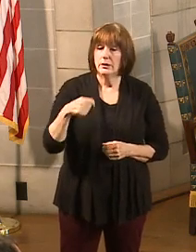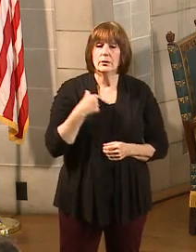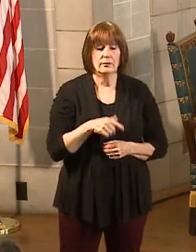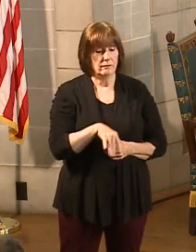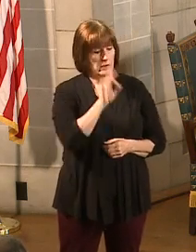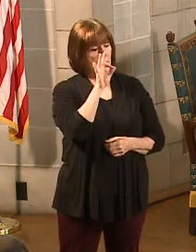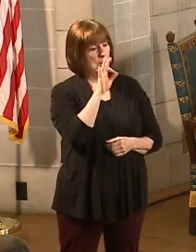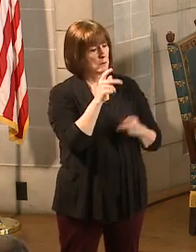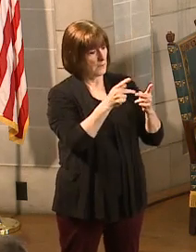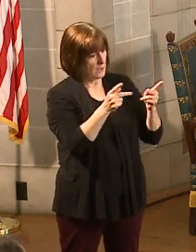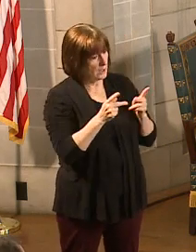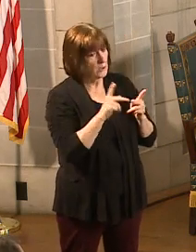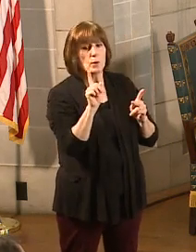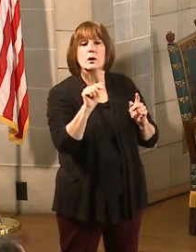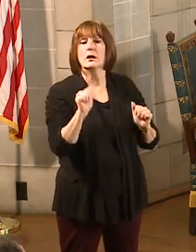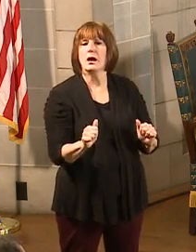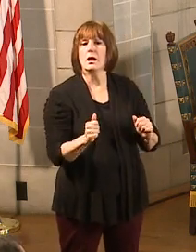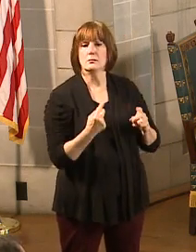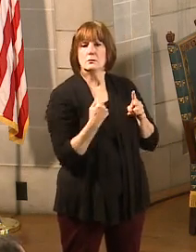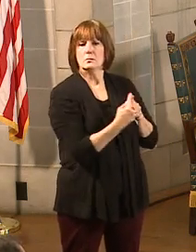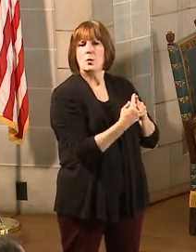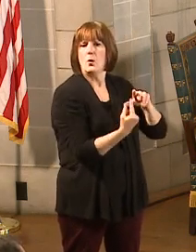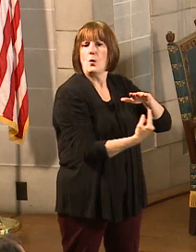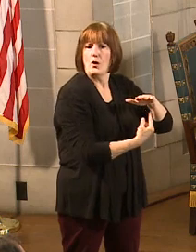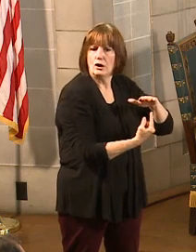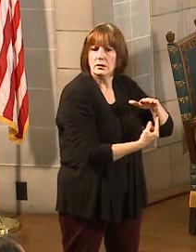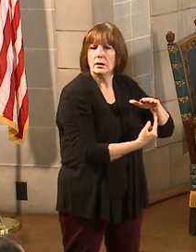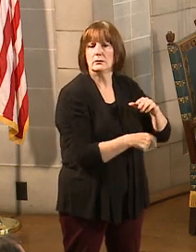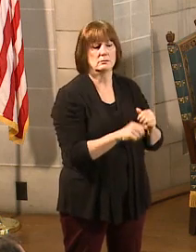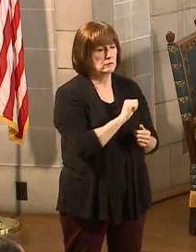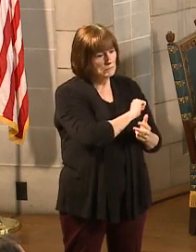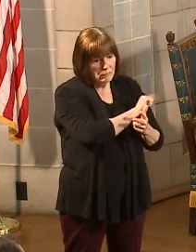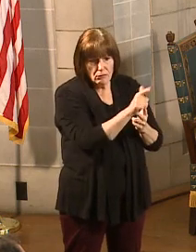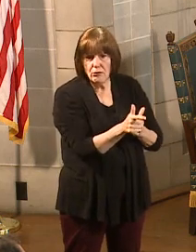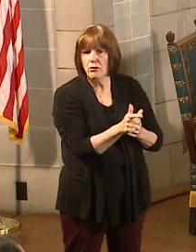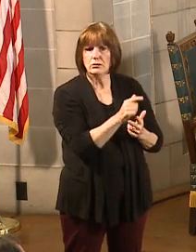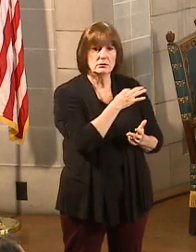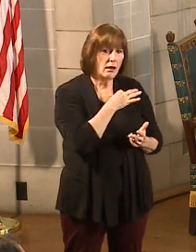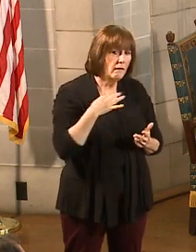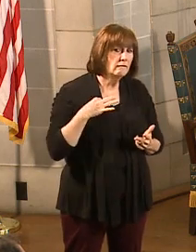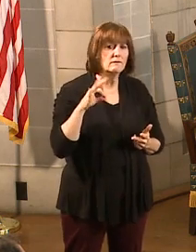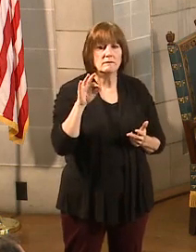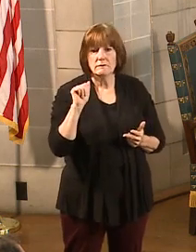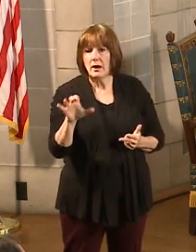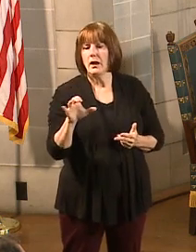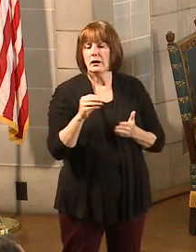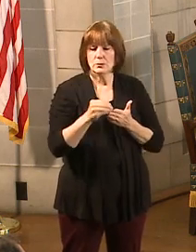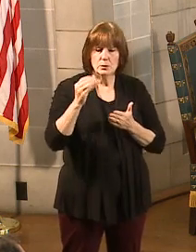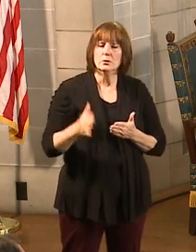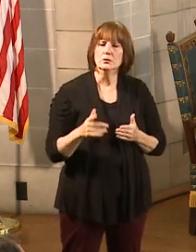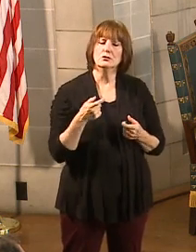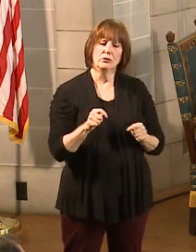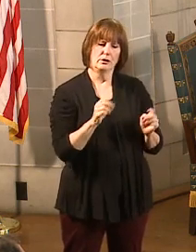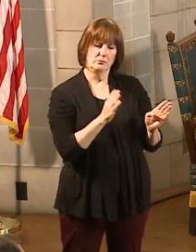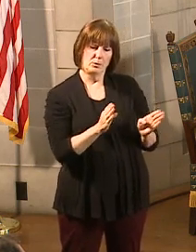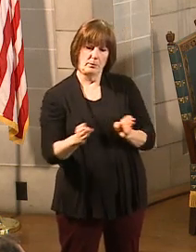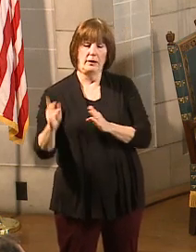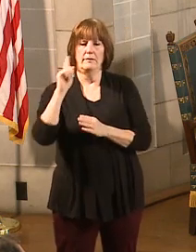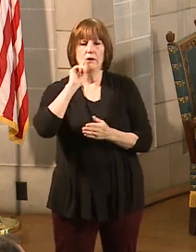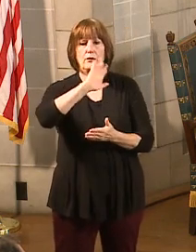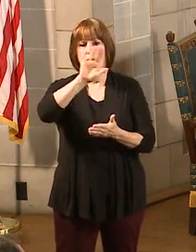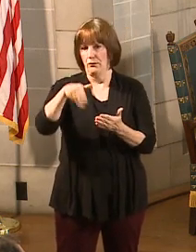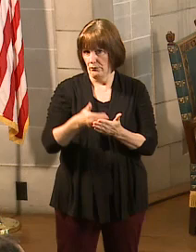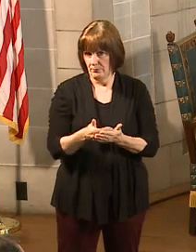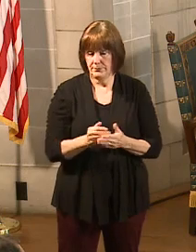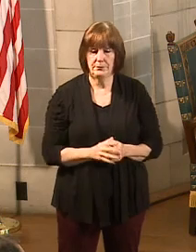found environments where we can quarantine students or faculty and staff if that becomes necessary. We've tried to arrange for all of that.